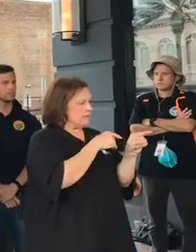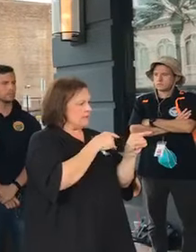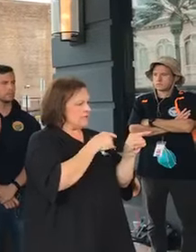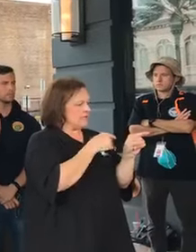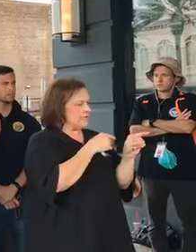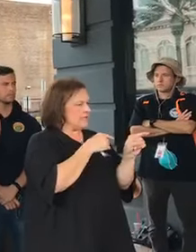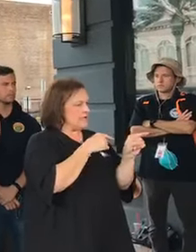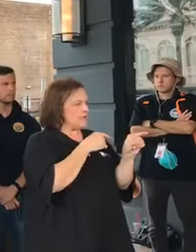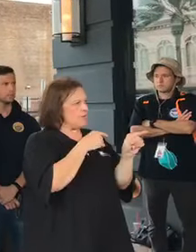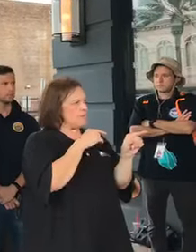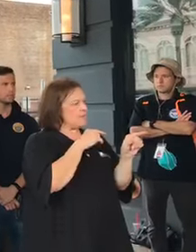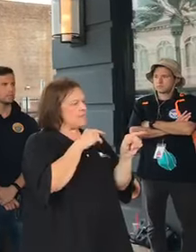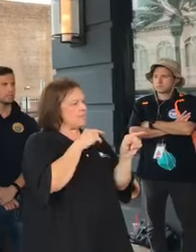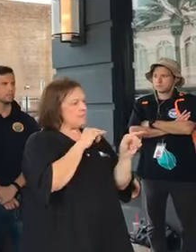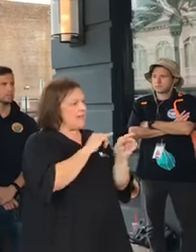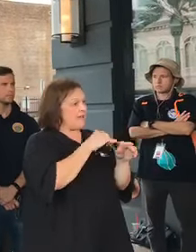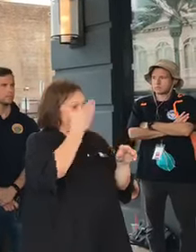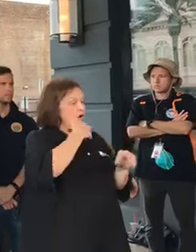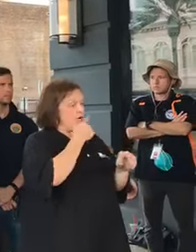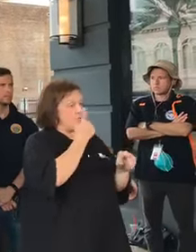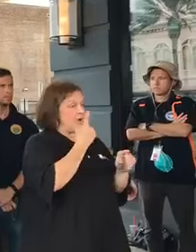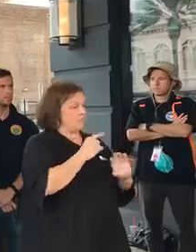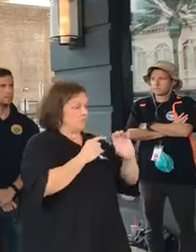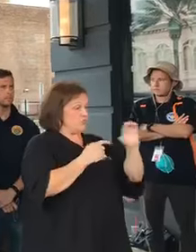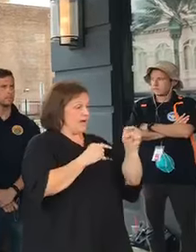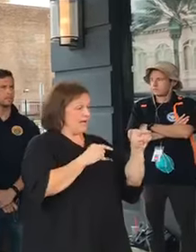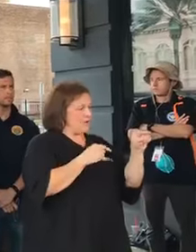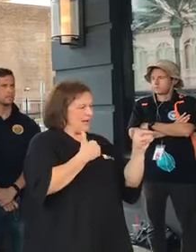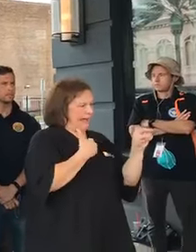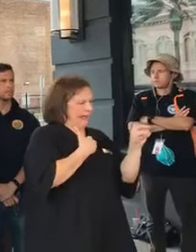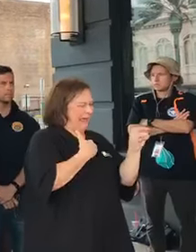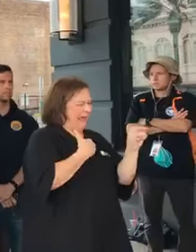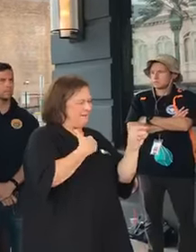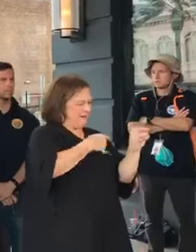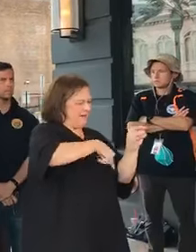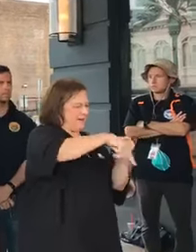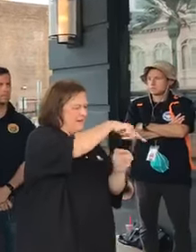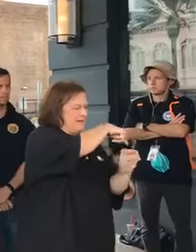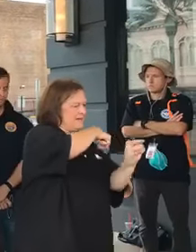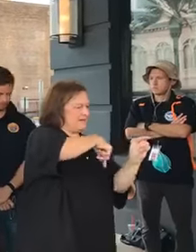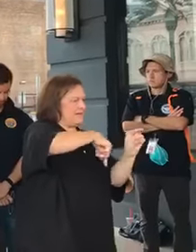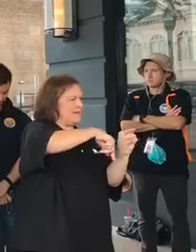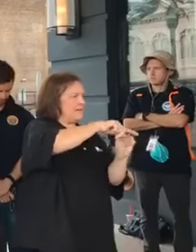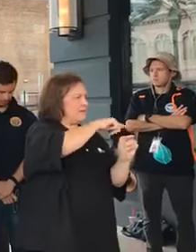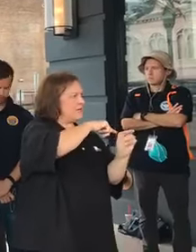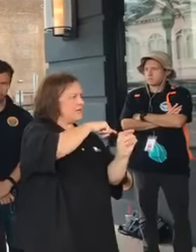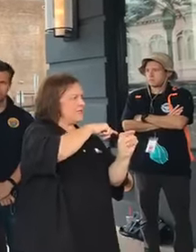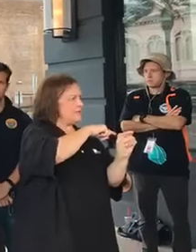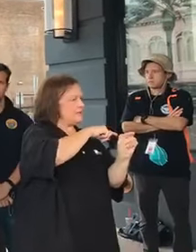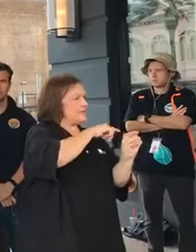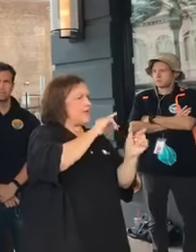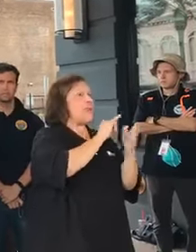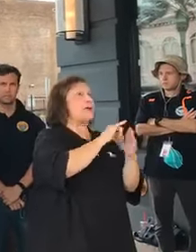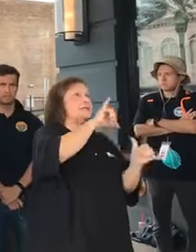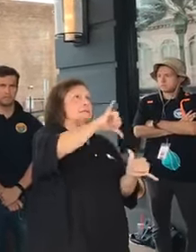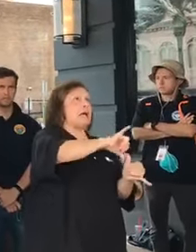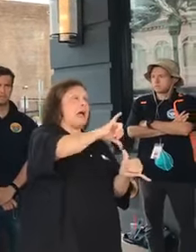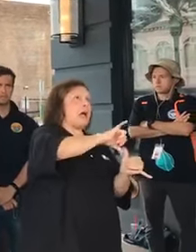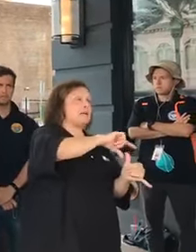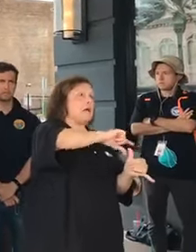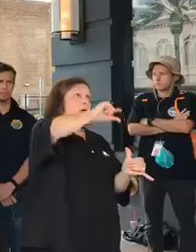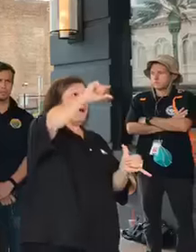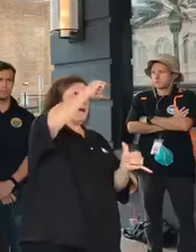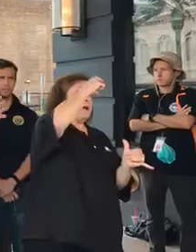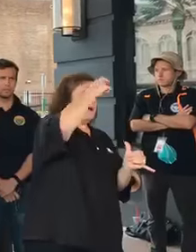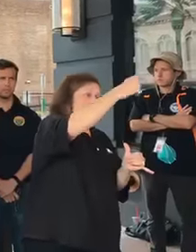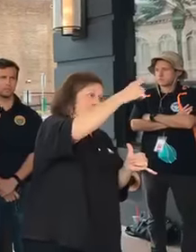for that front crane. We have a perimeter that would entail the entire length of that crane,